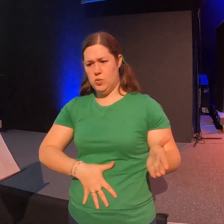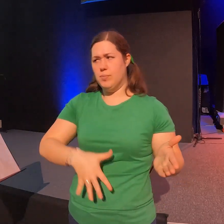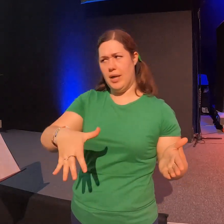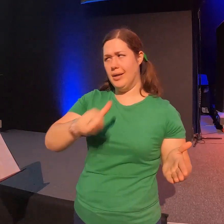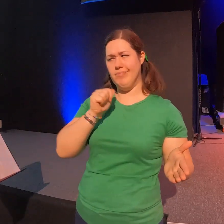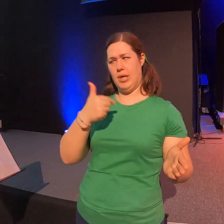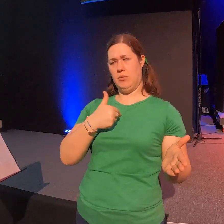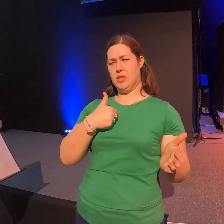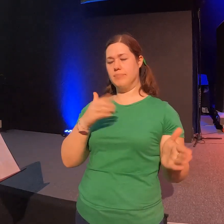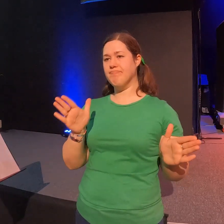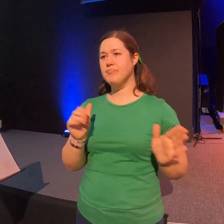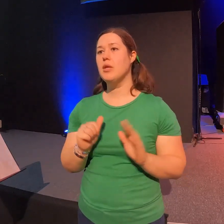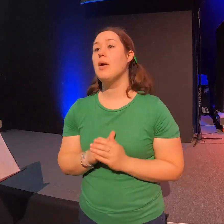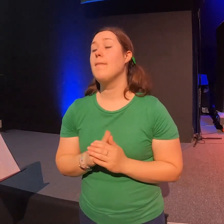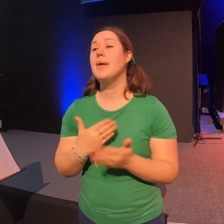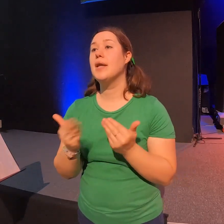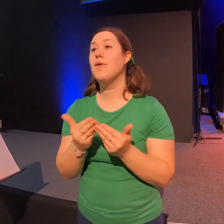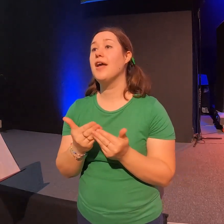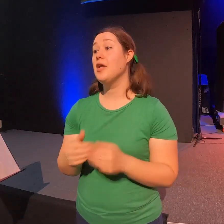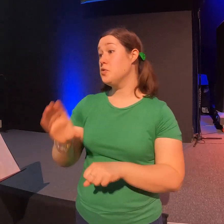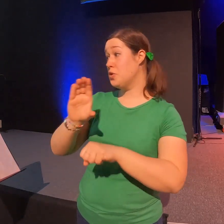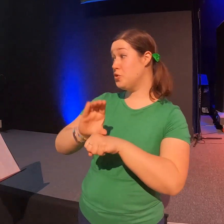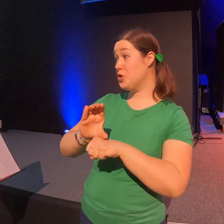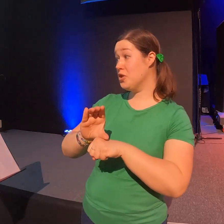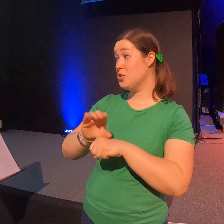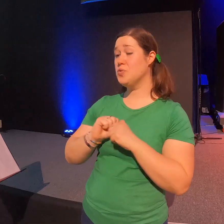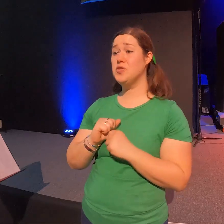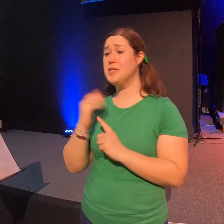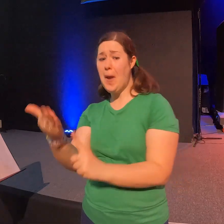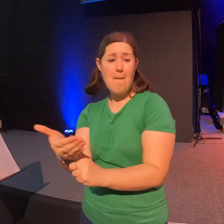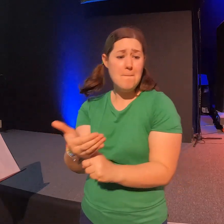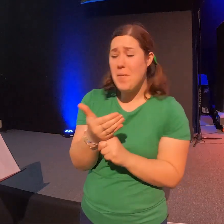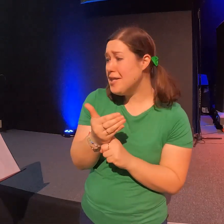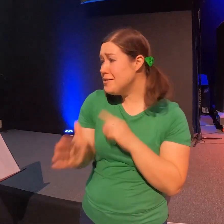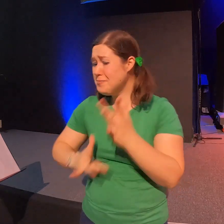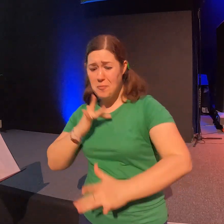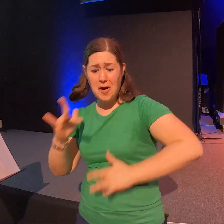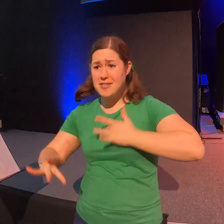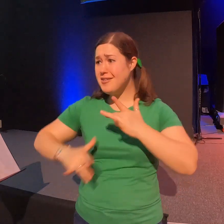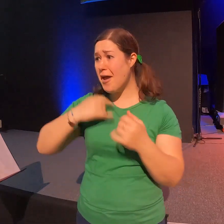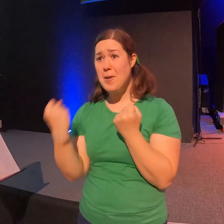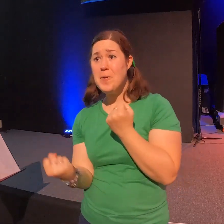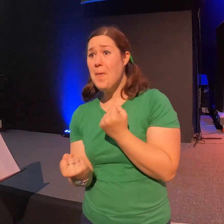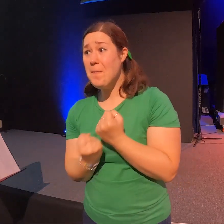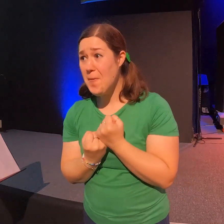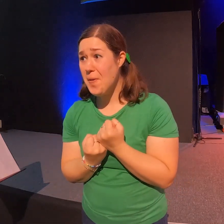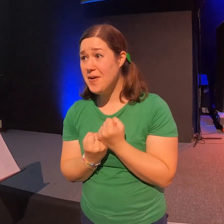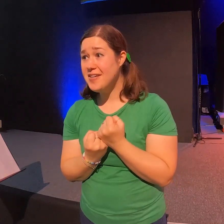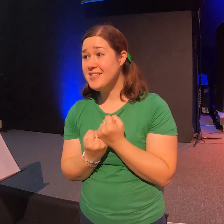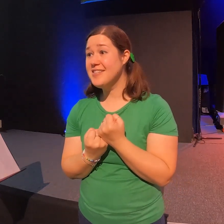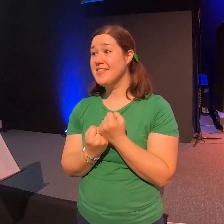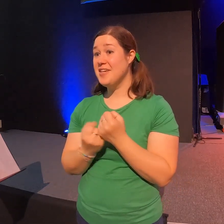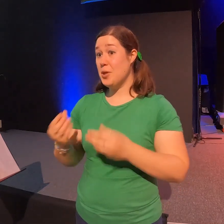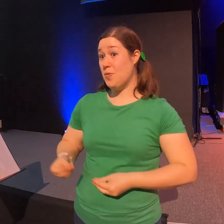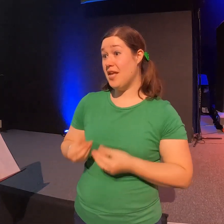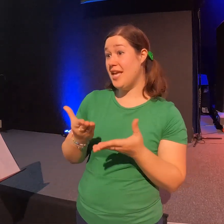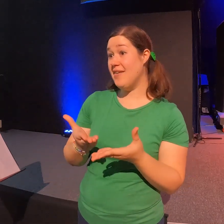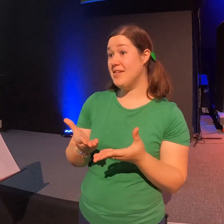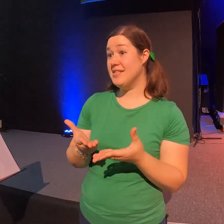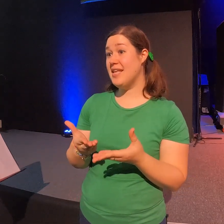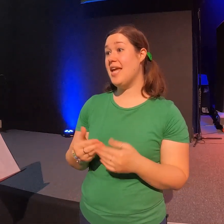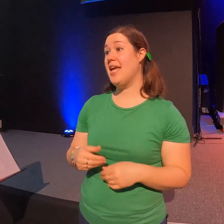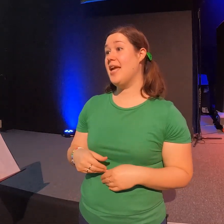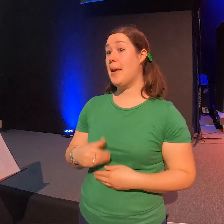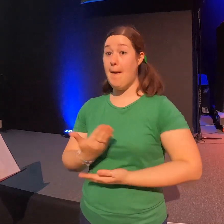This church just embraced us. It was such a special experience. In fact, they threw us a big baby shower one time,